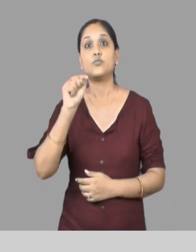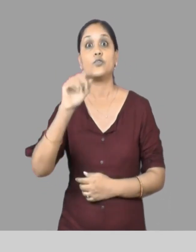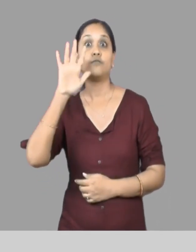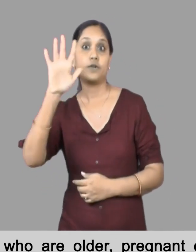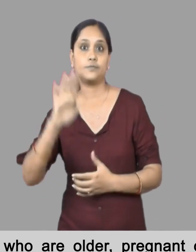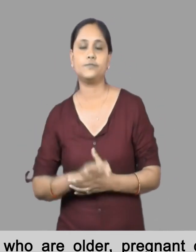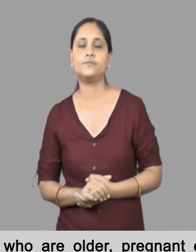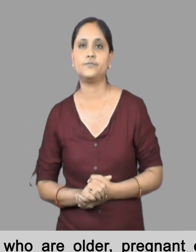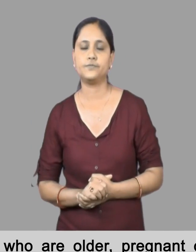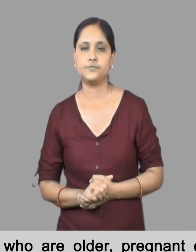Point 5.